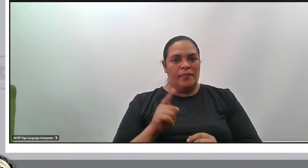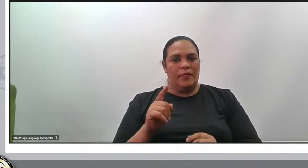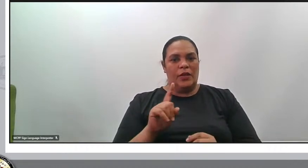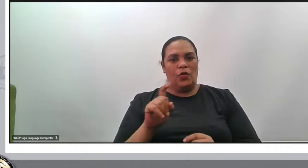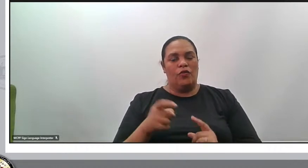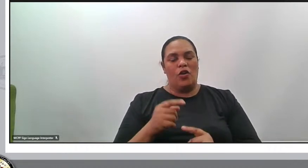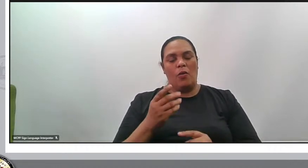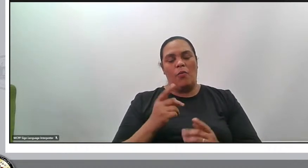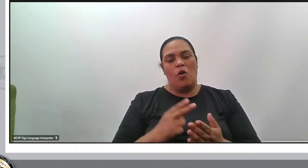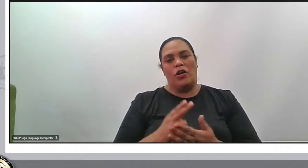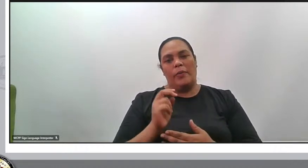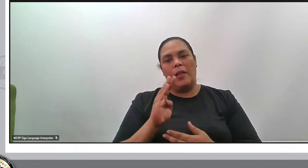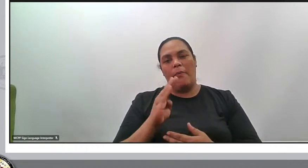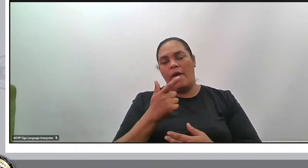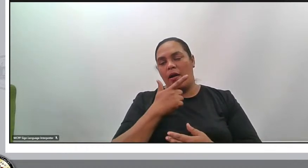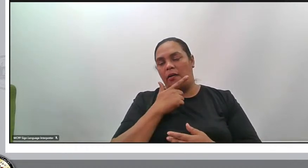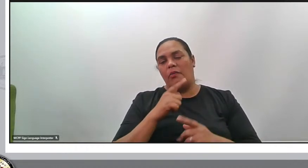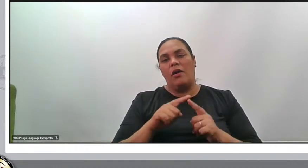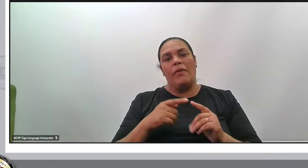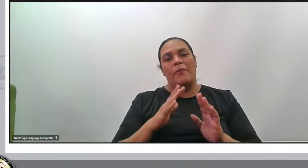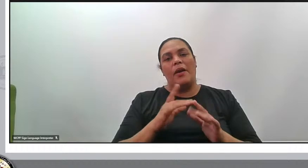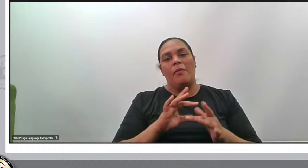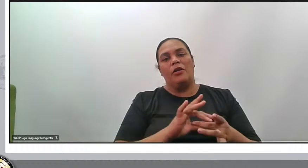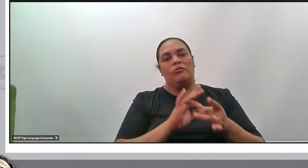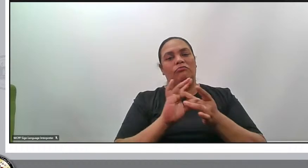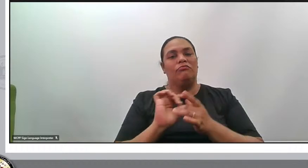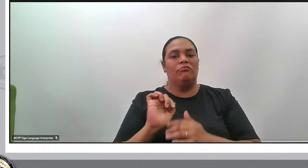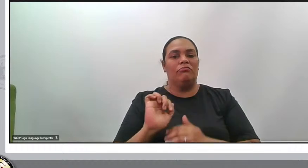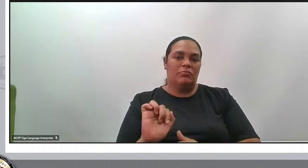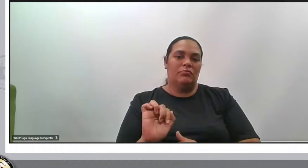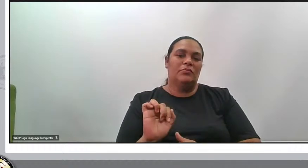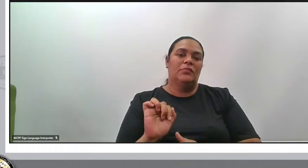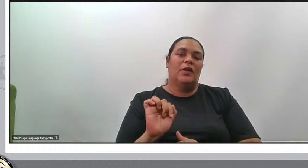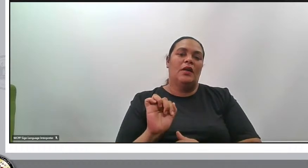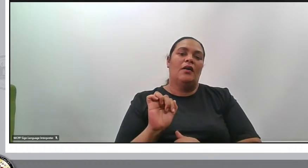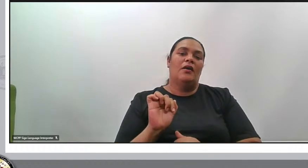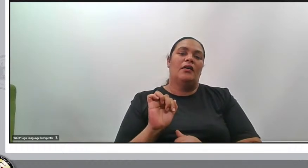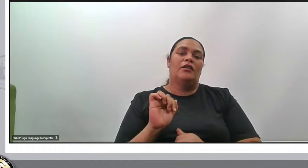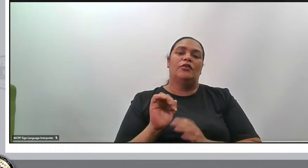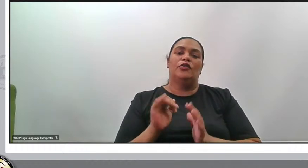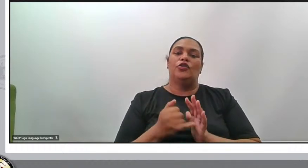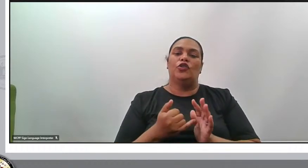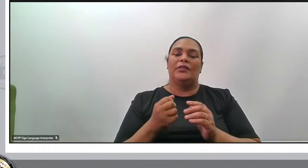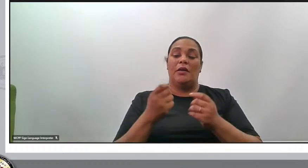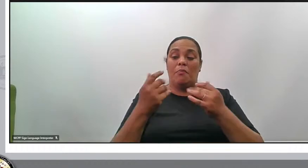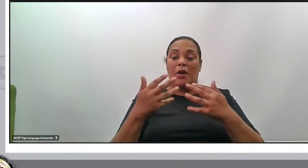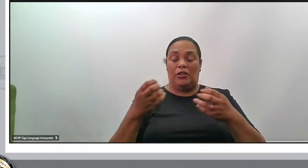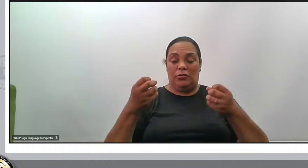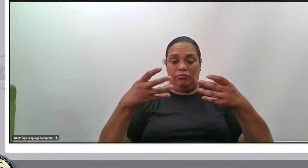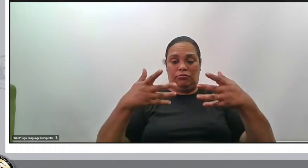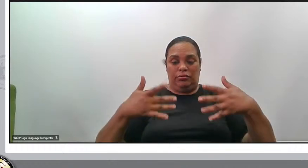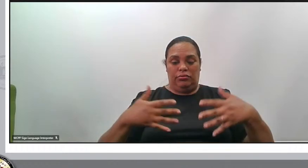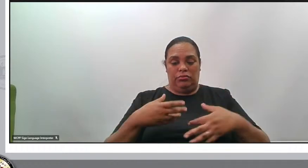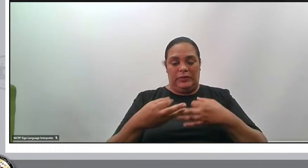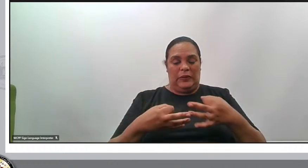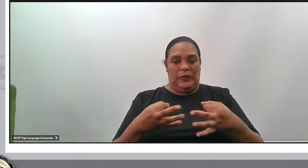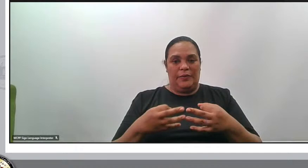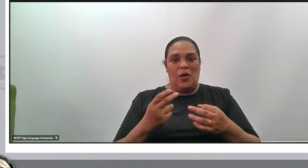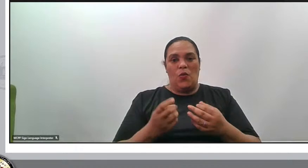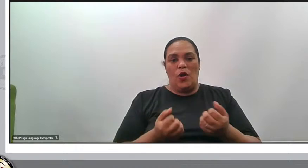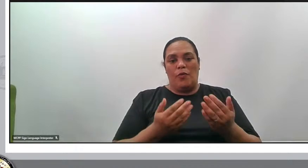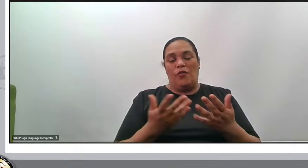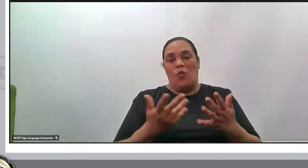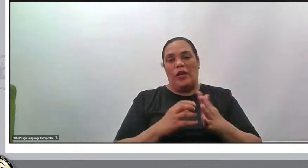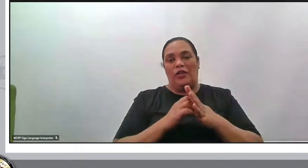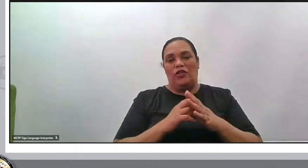Honourable Bartman, just basically with regards to those tables is to basically break our budget down as to where the budget provision is. So, for